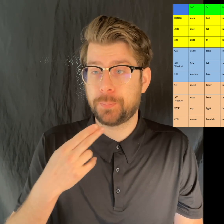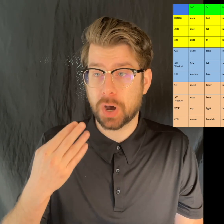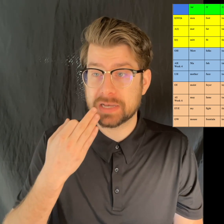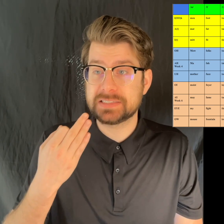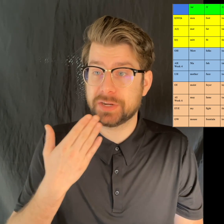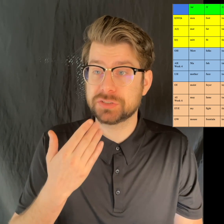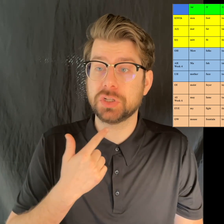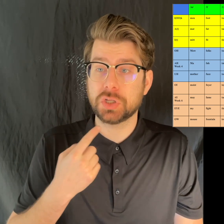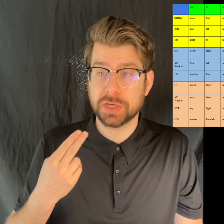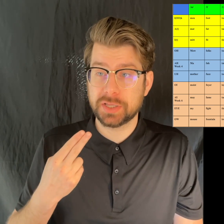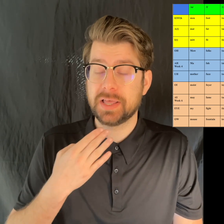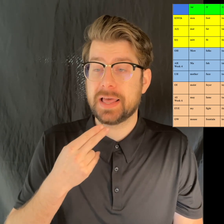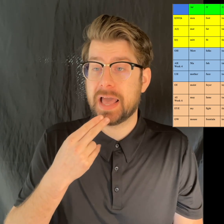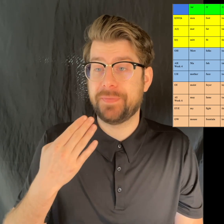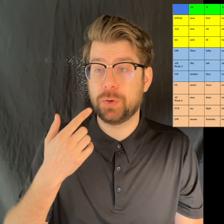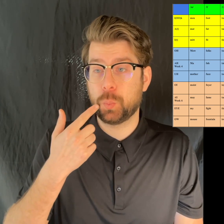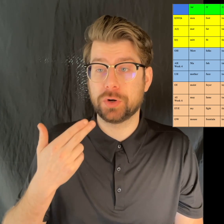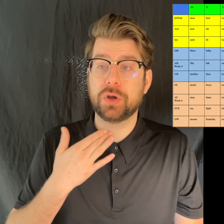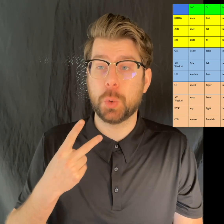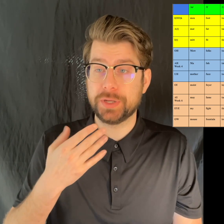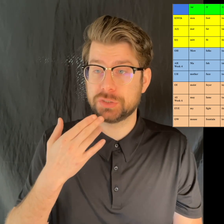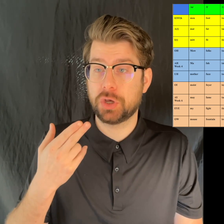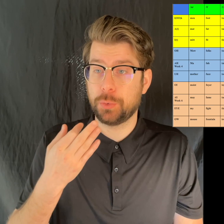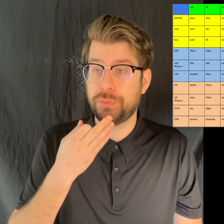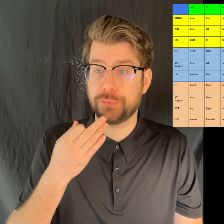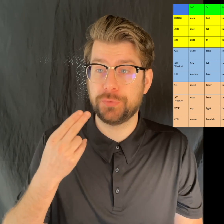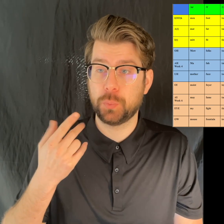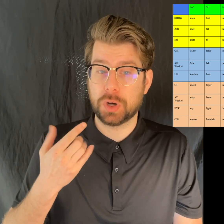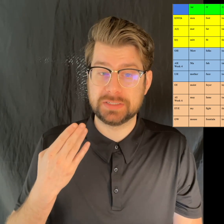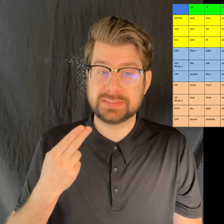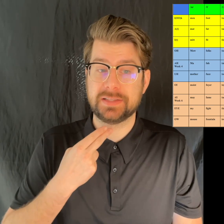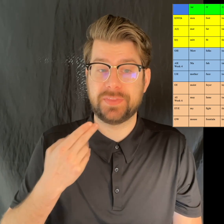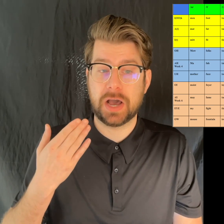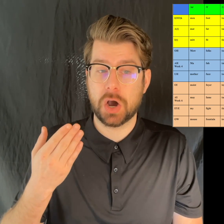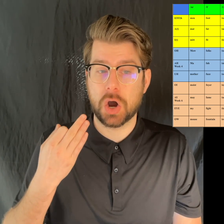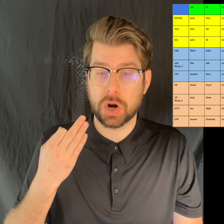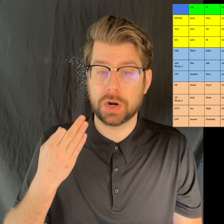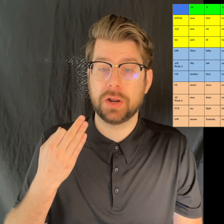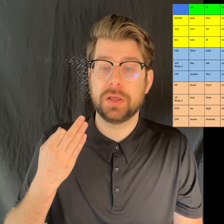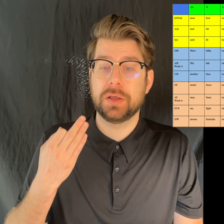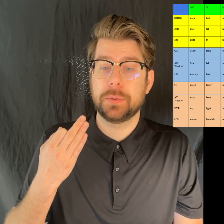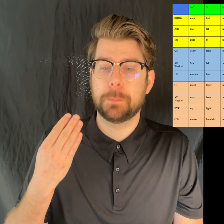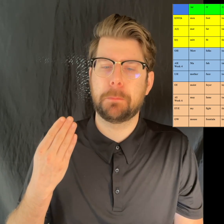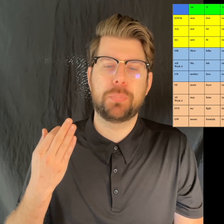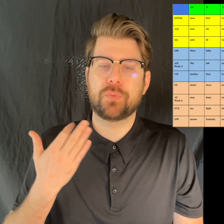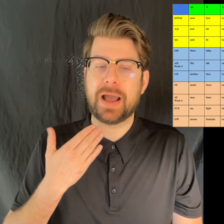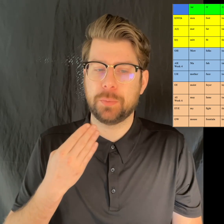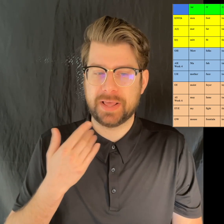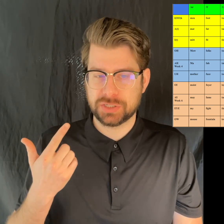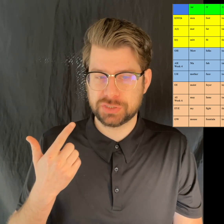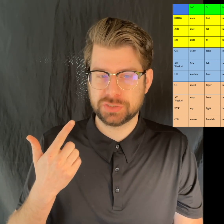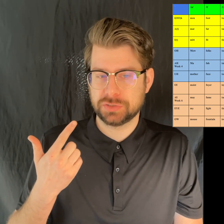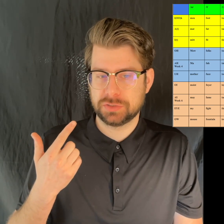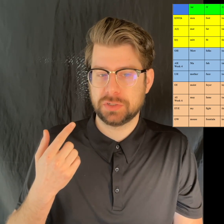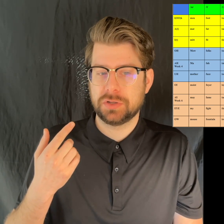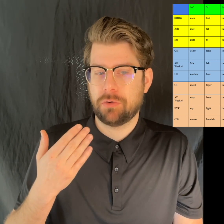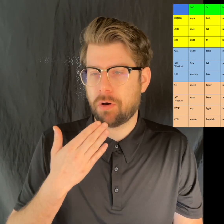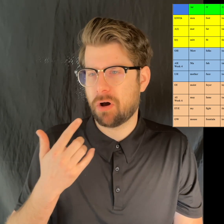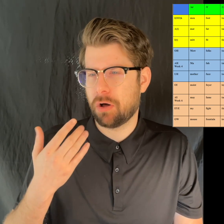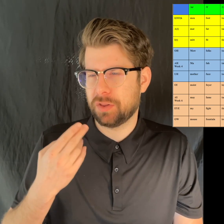pause here to look, and then we're going to go through the ones that are brownish, all of